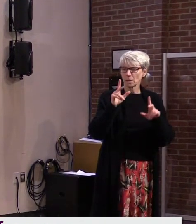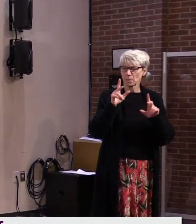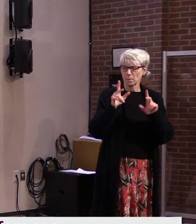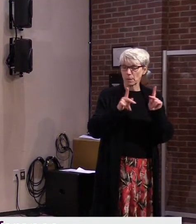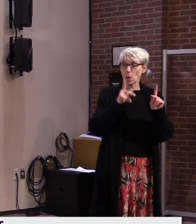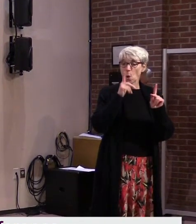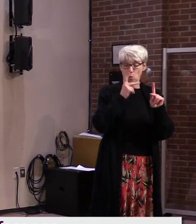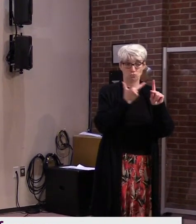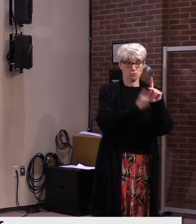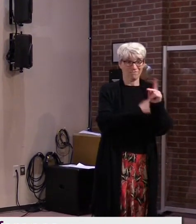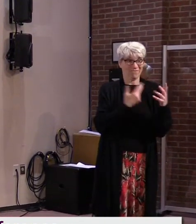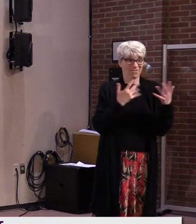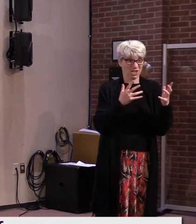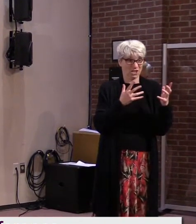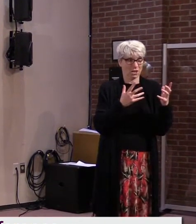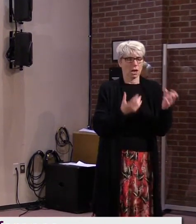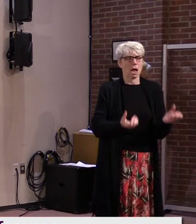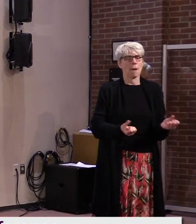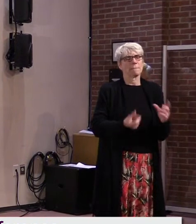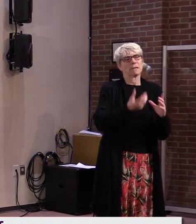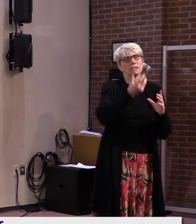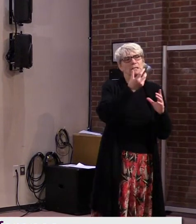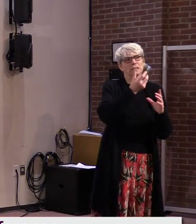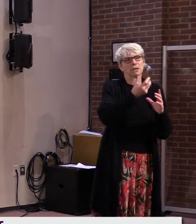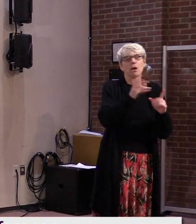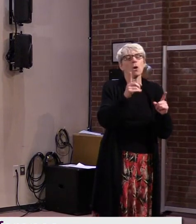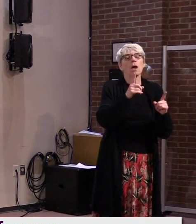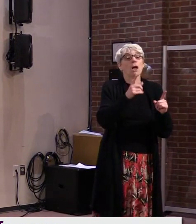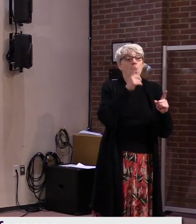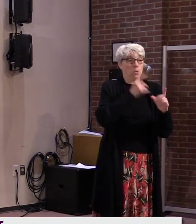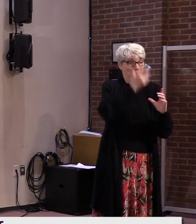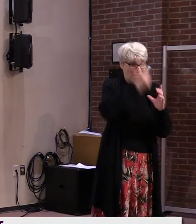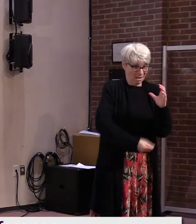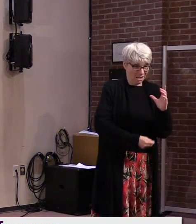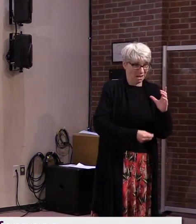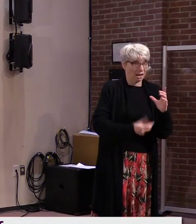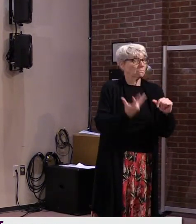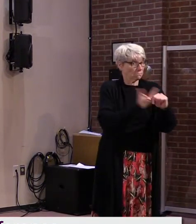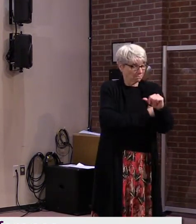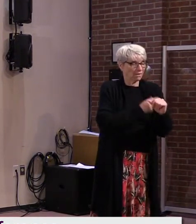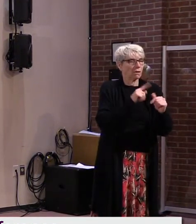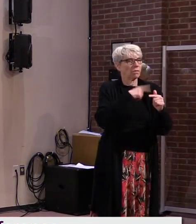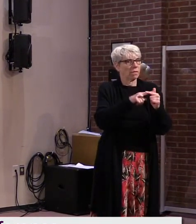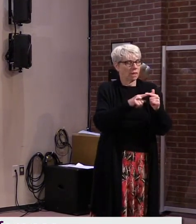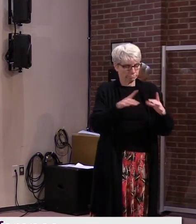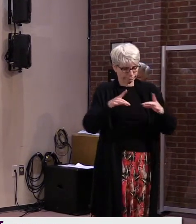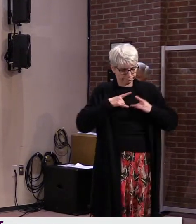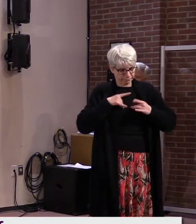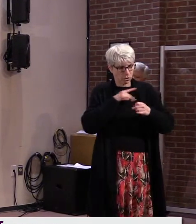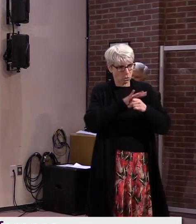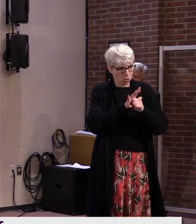fully vaccinated. Do you have the aggregate of folks who are dying as a result of COVID who have not been vaccinated?